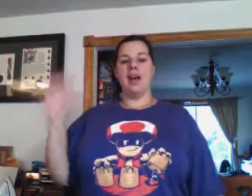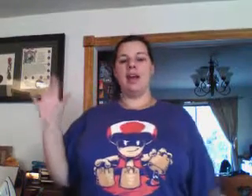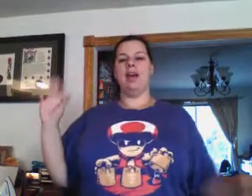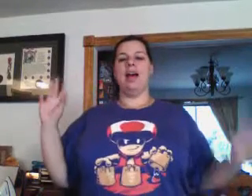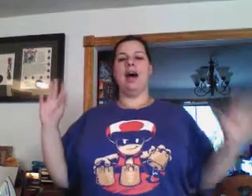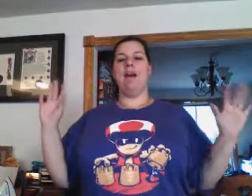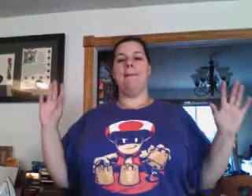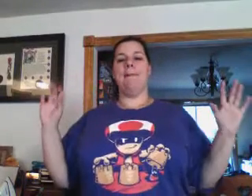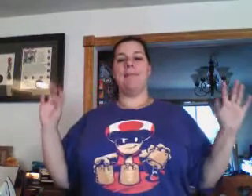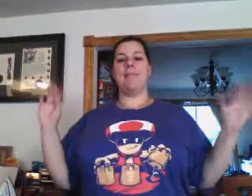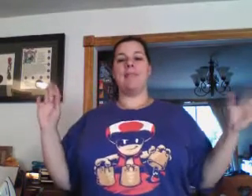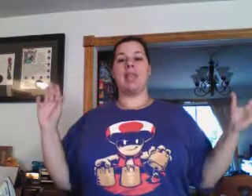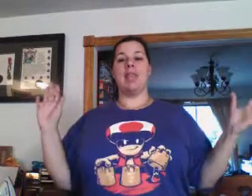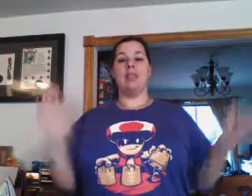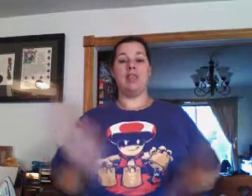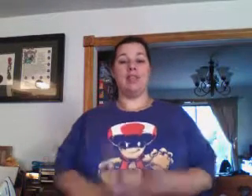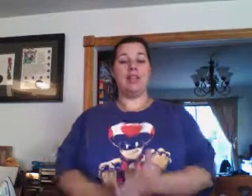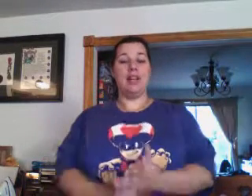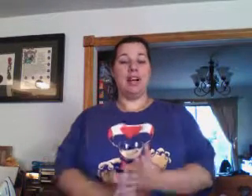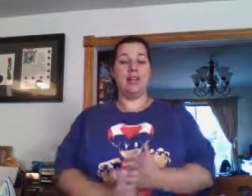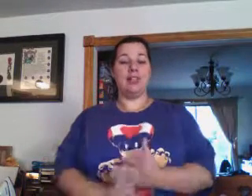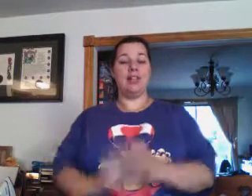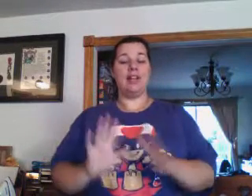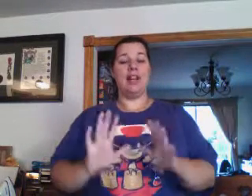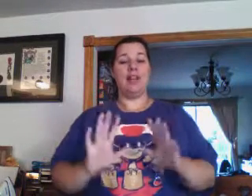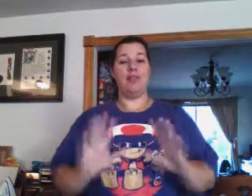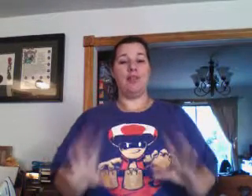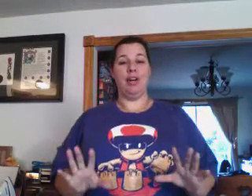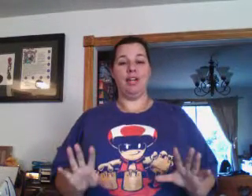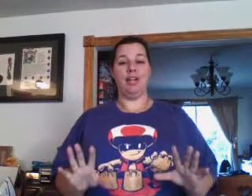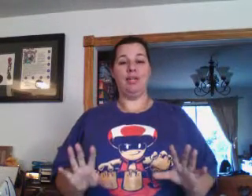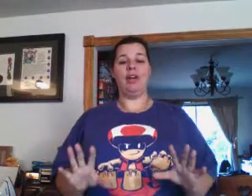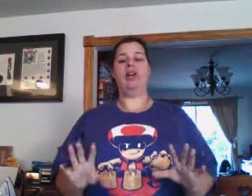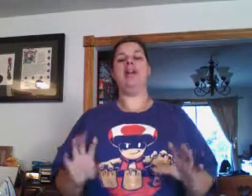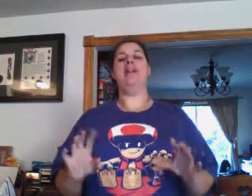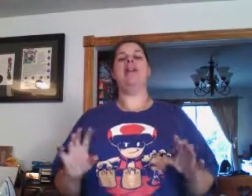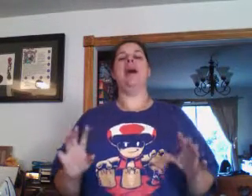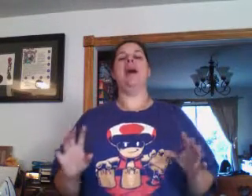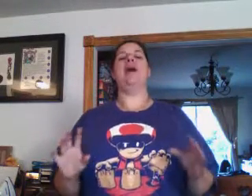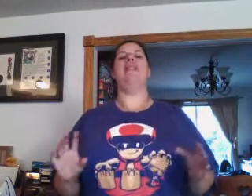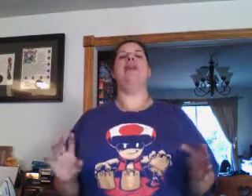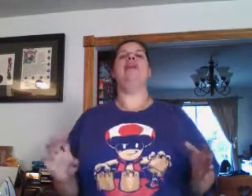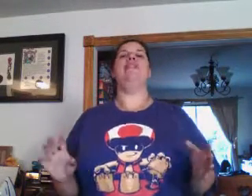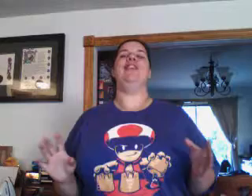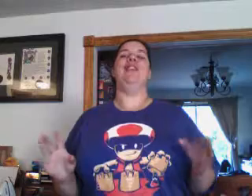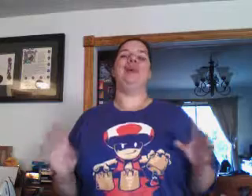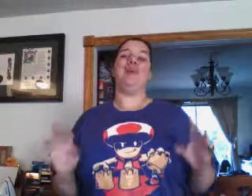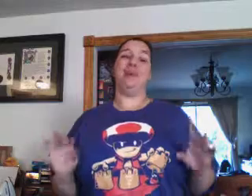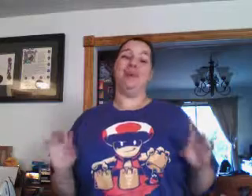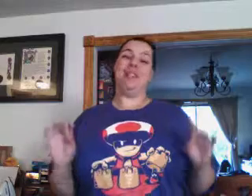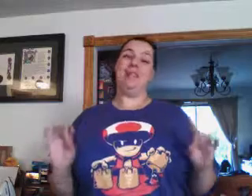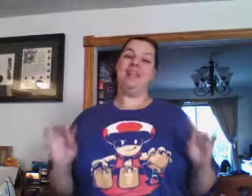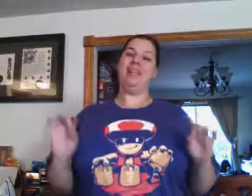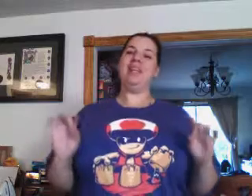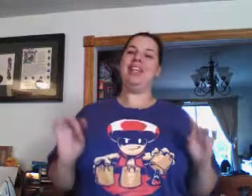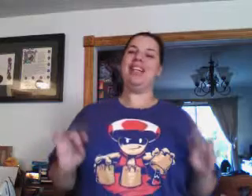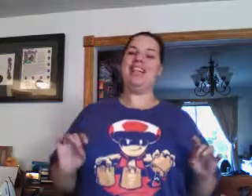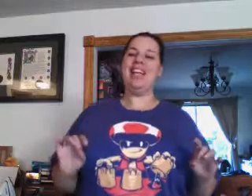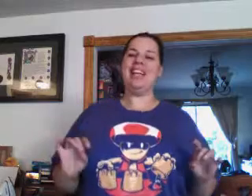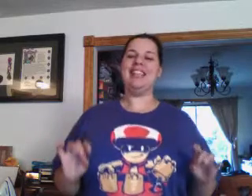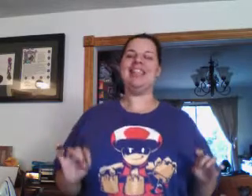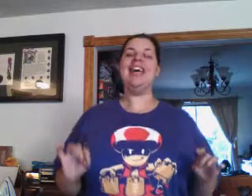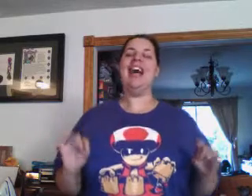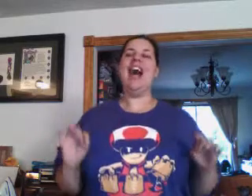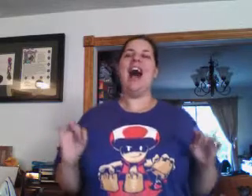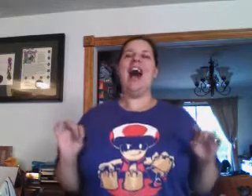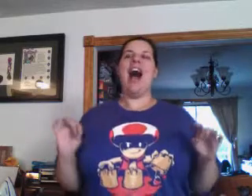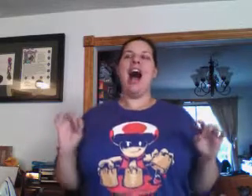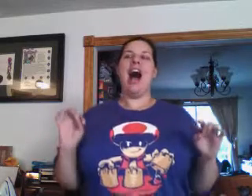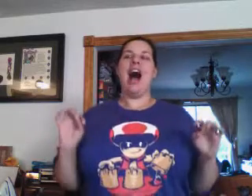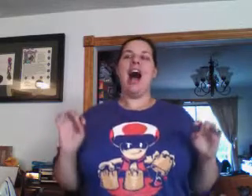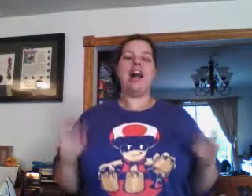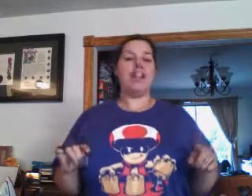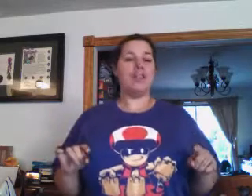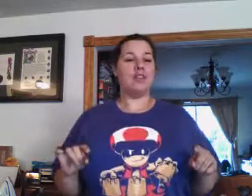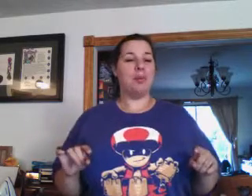Hi, first off, I'm very sorry that my video is really late. I lost the